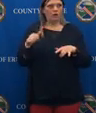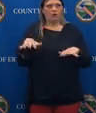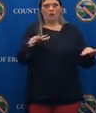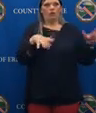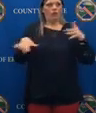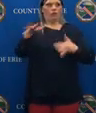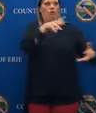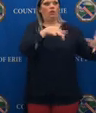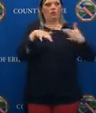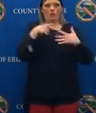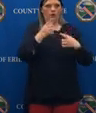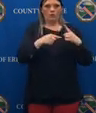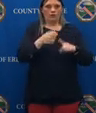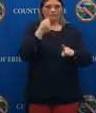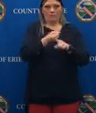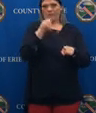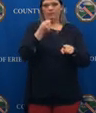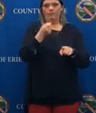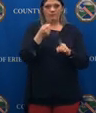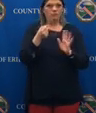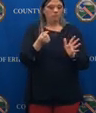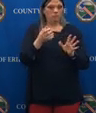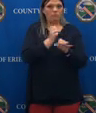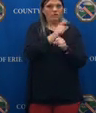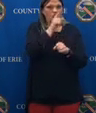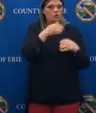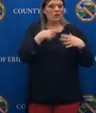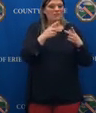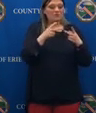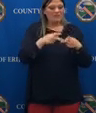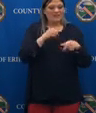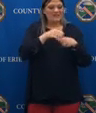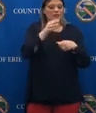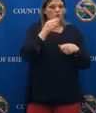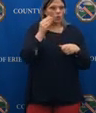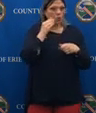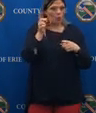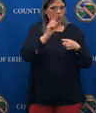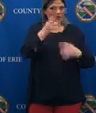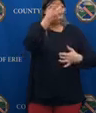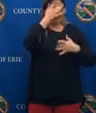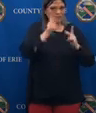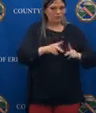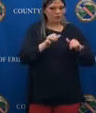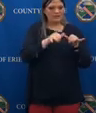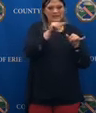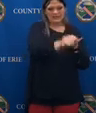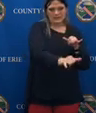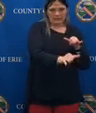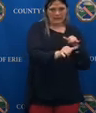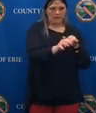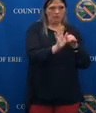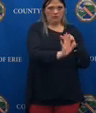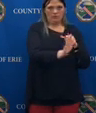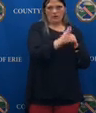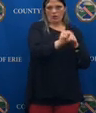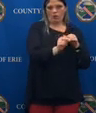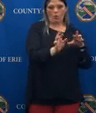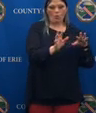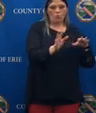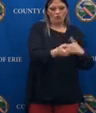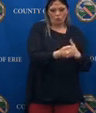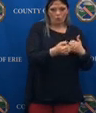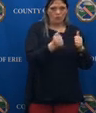happens. So you want to make sure that you have a place in your home where the sick person can stay, a room, has a nice